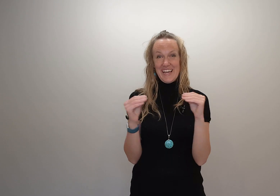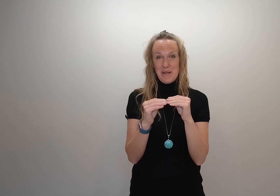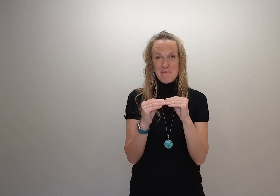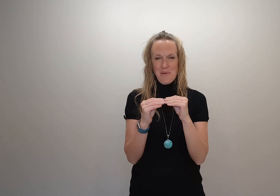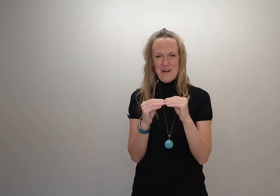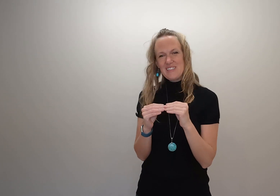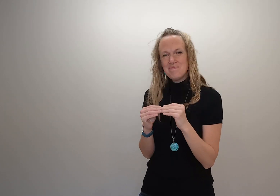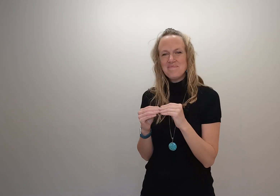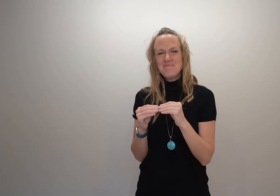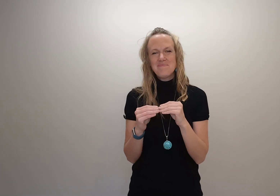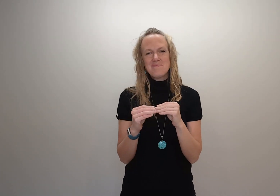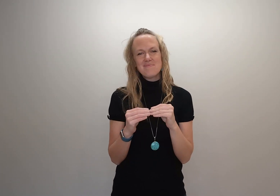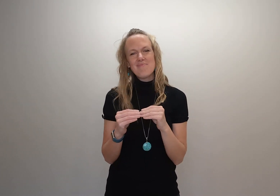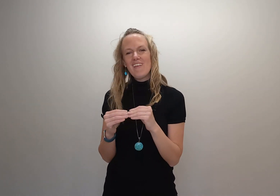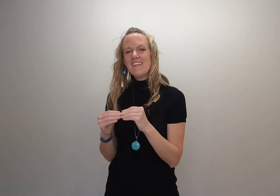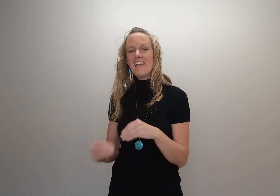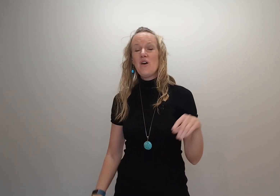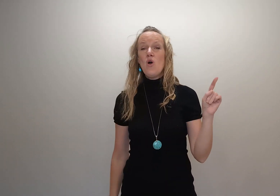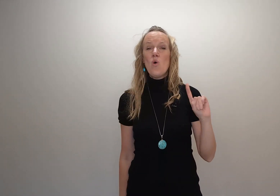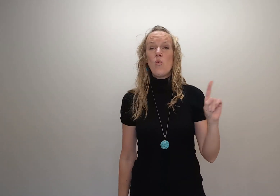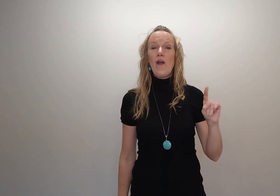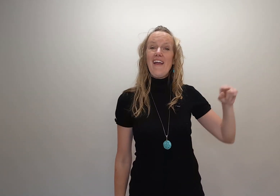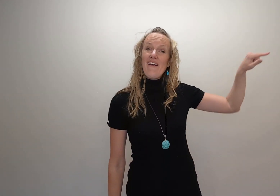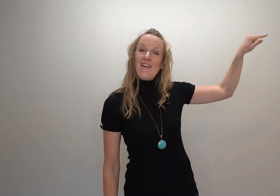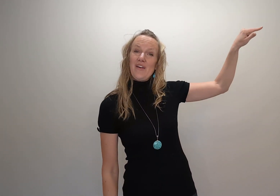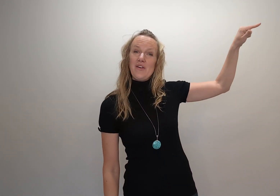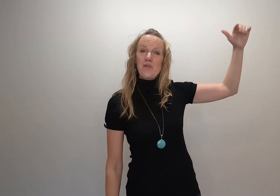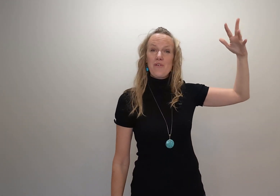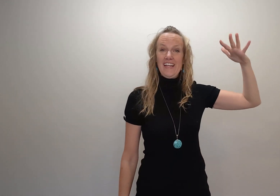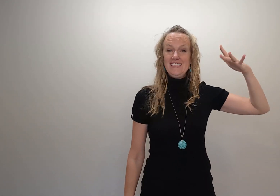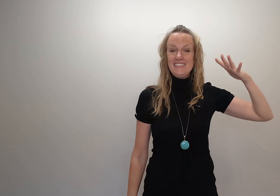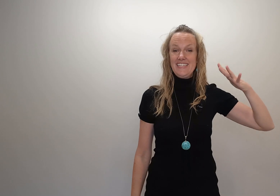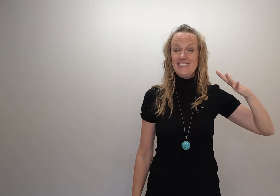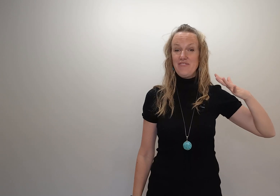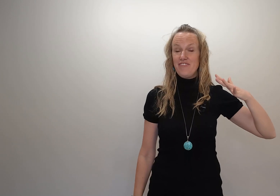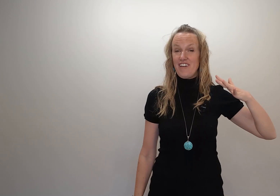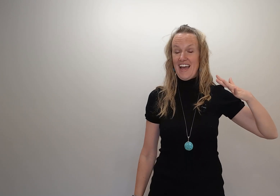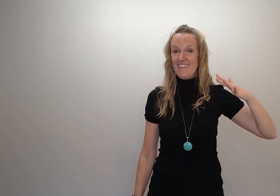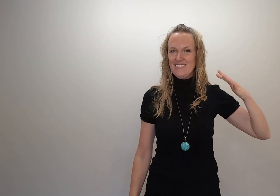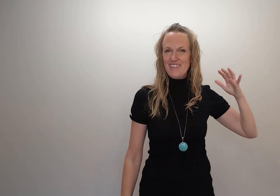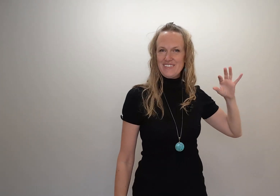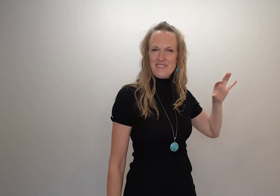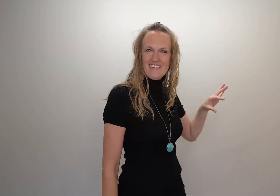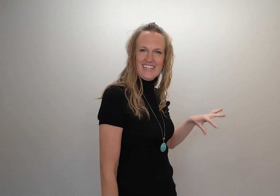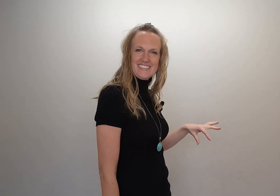sign more. And then where grace is found, we learned found